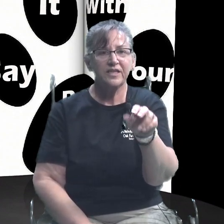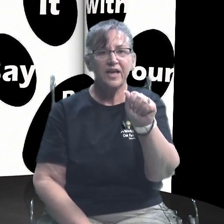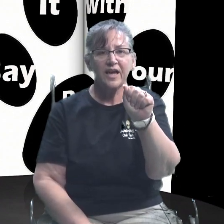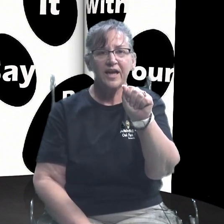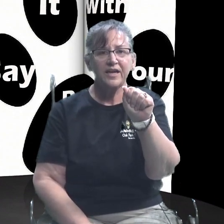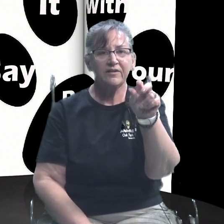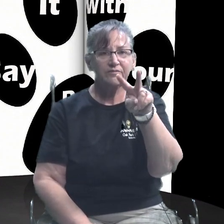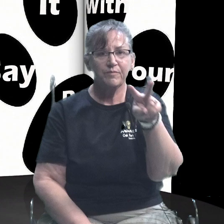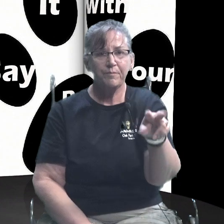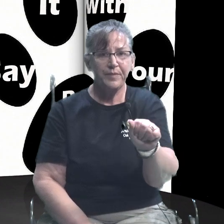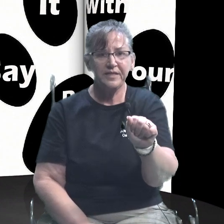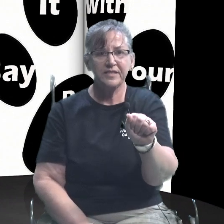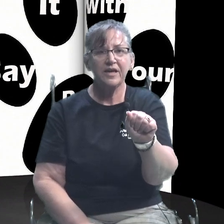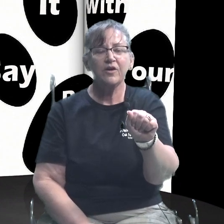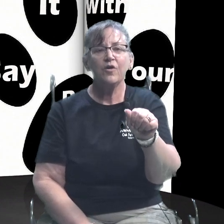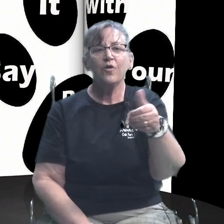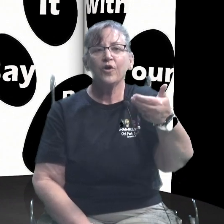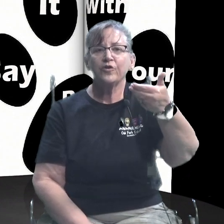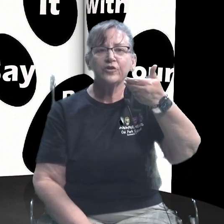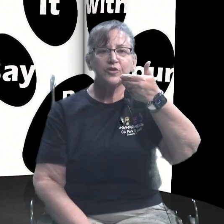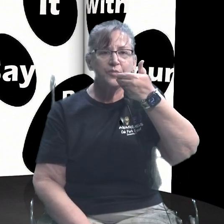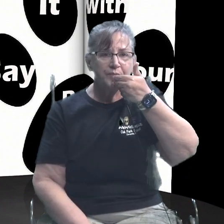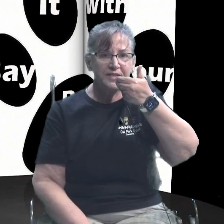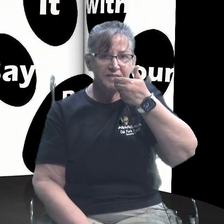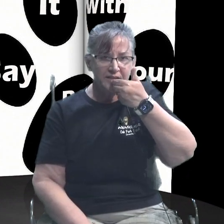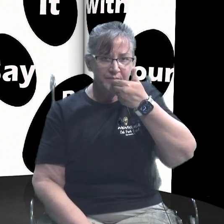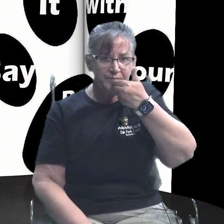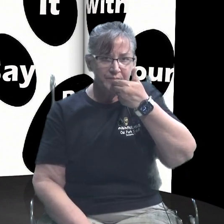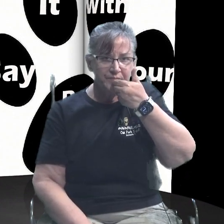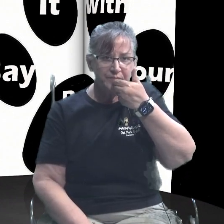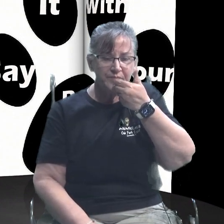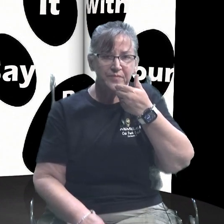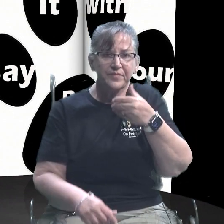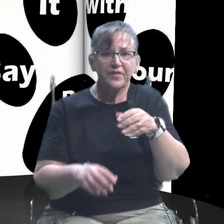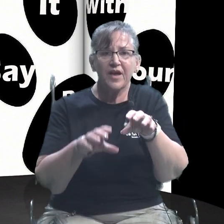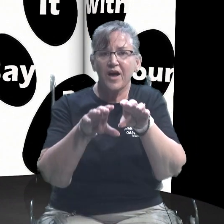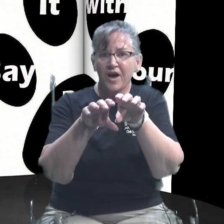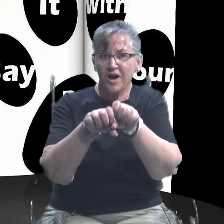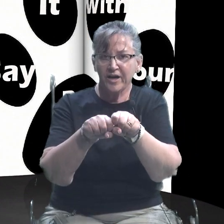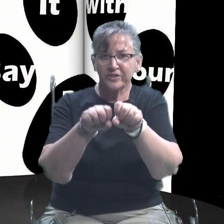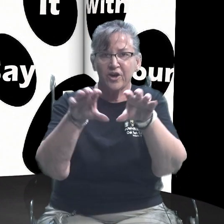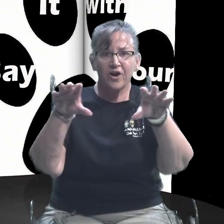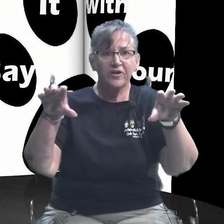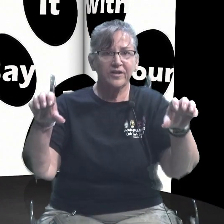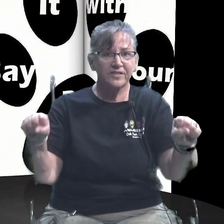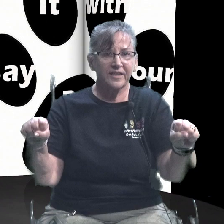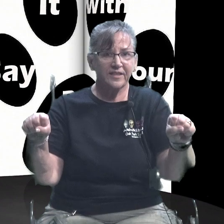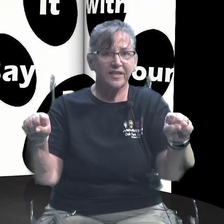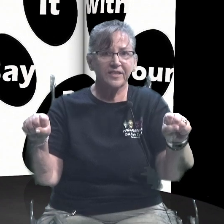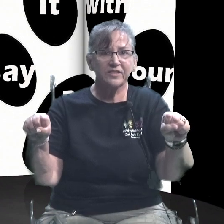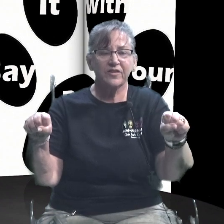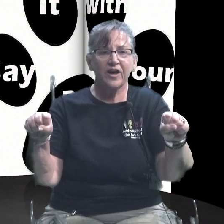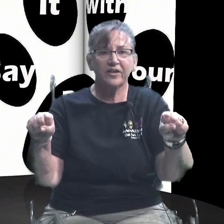ZZA, pizza, or you can do pizza. Hot dog is like the length of the hot